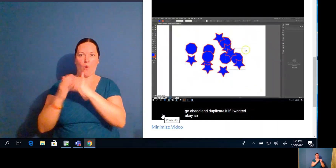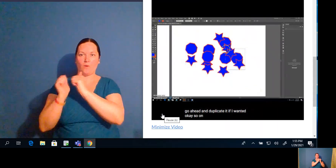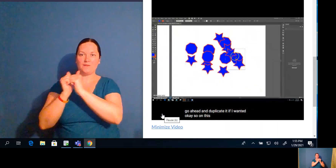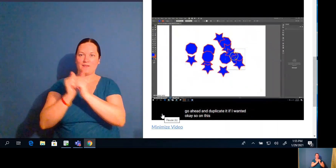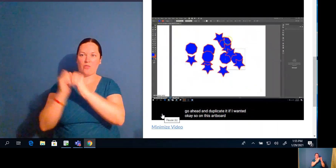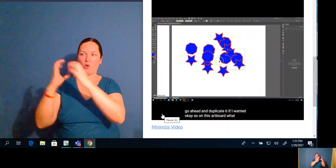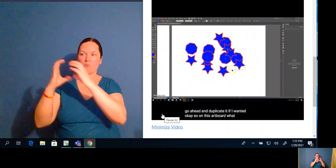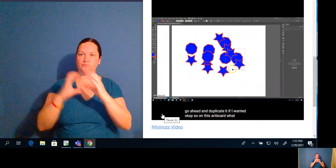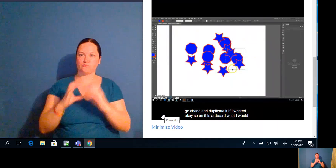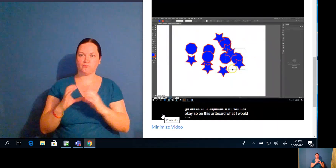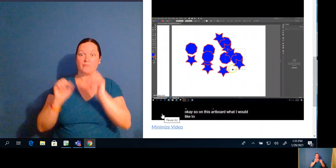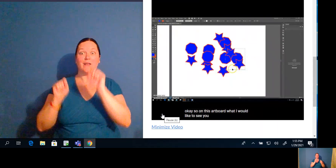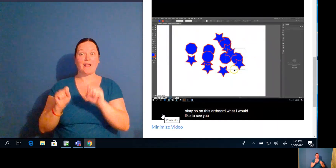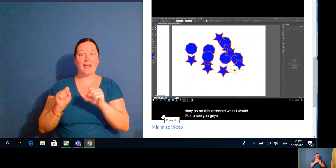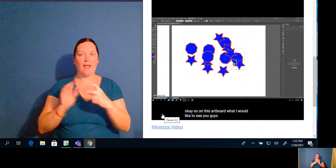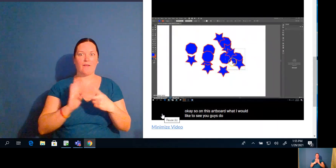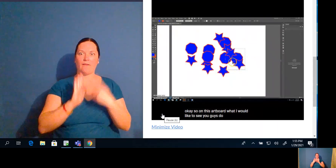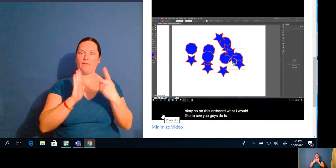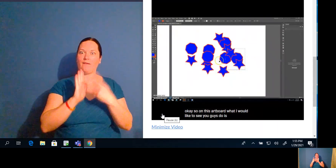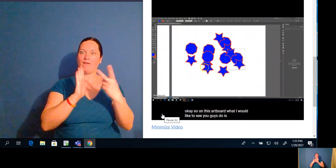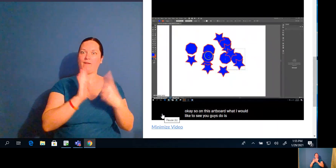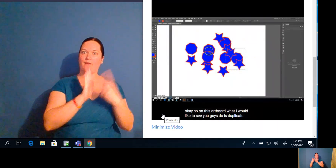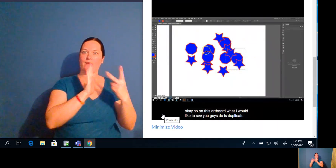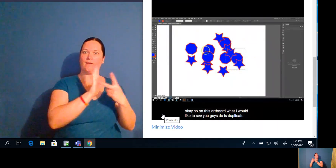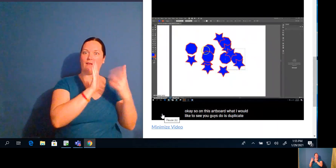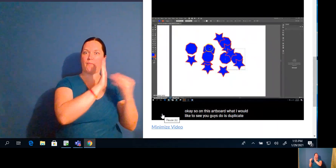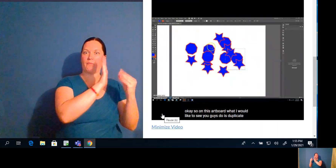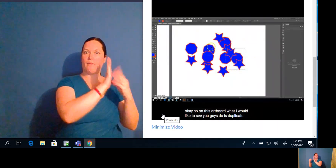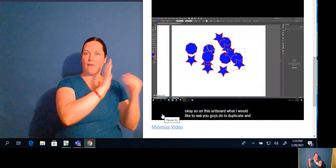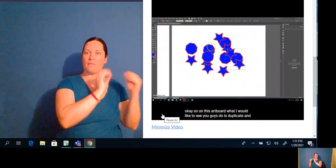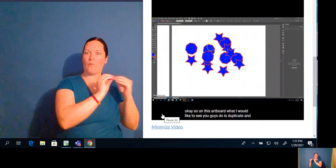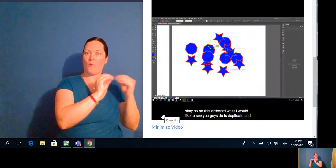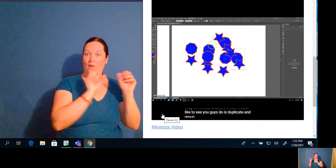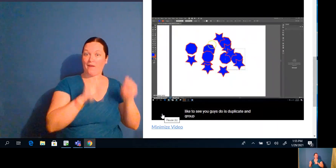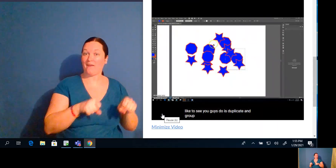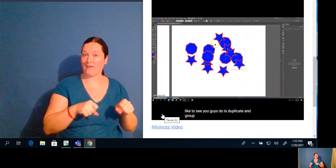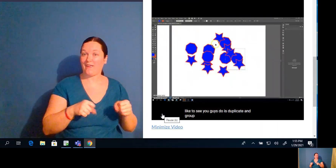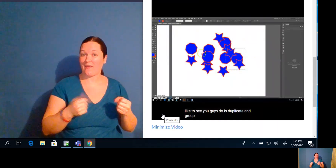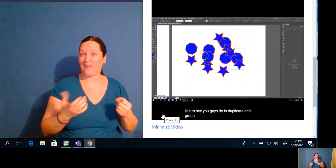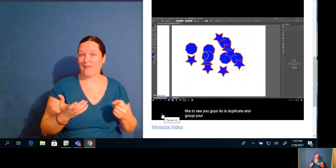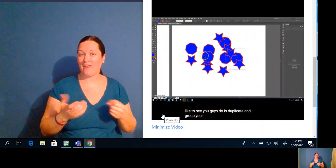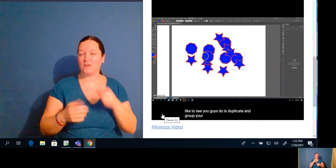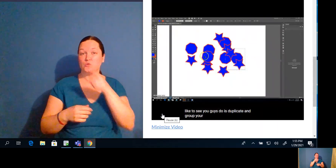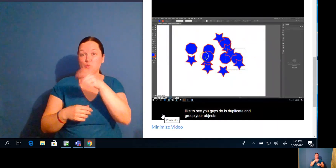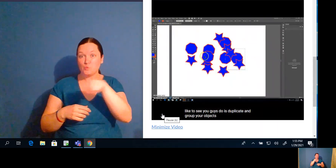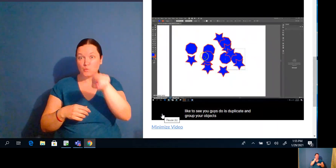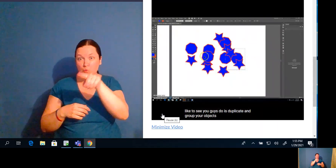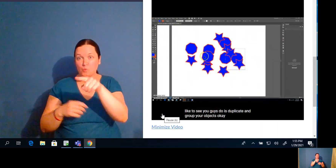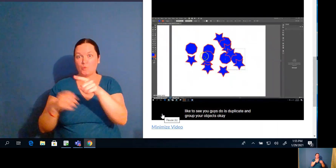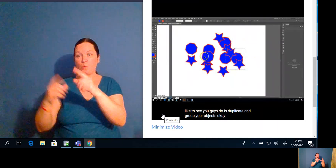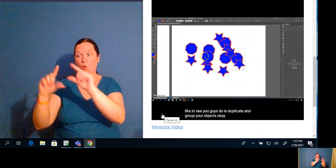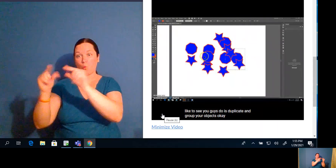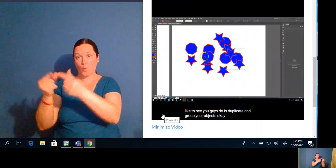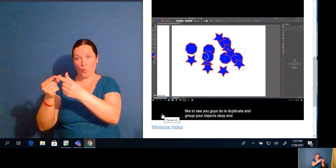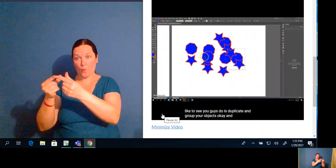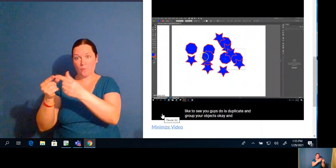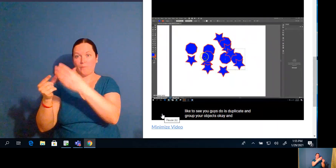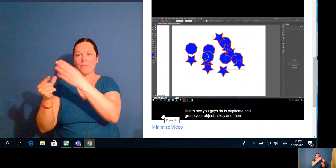Okay. So on this artboard, what I would like to see you guys do is duplicate and group your